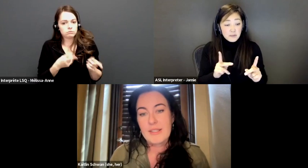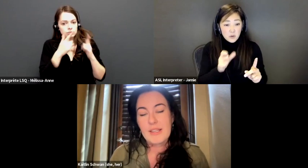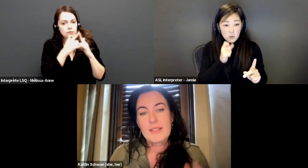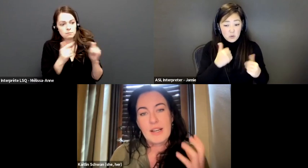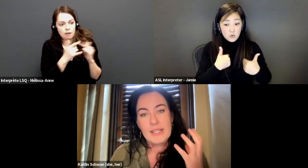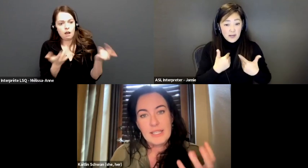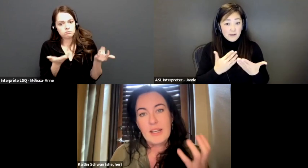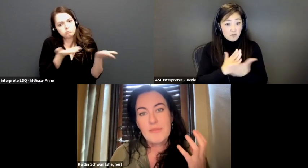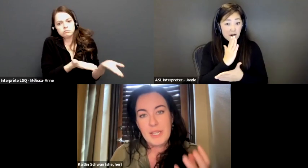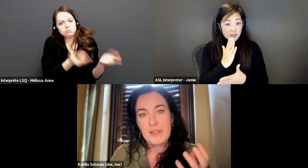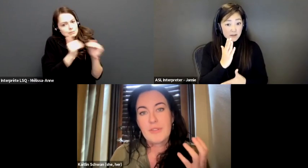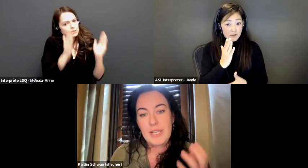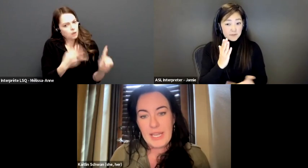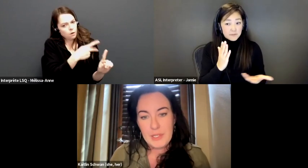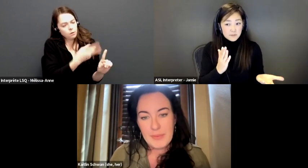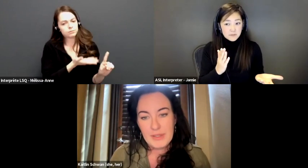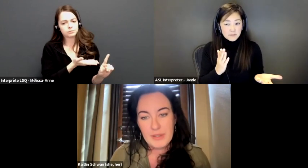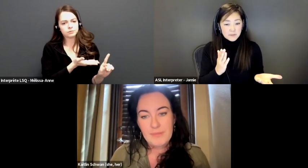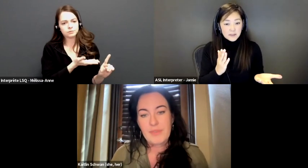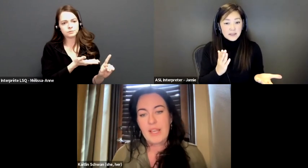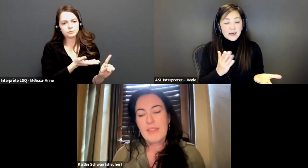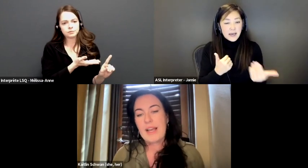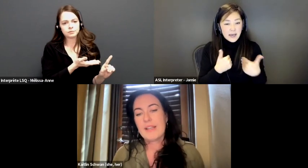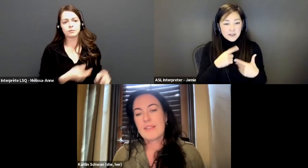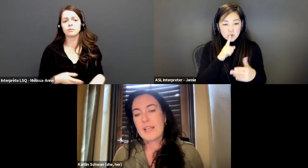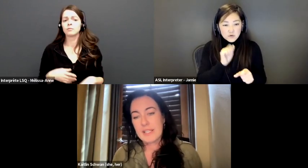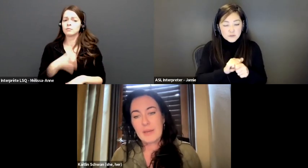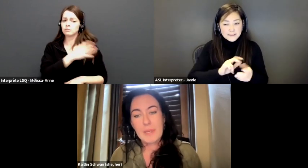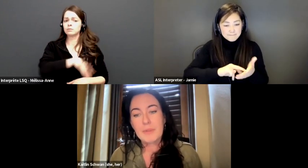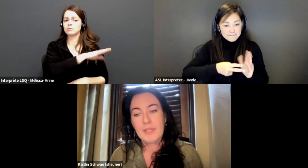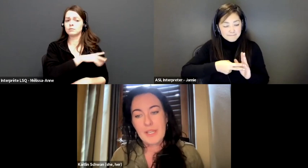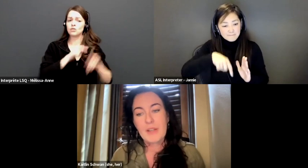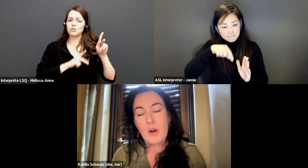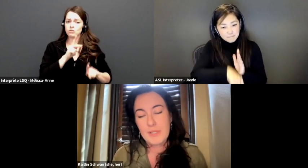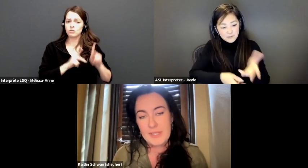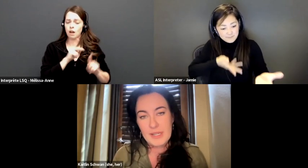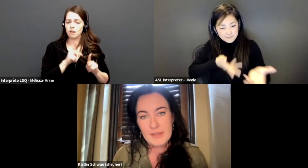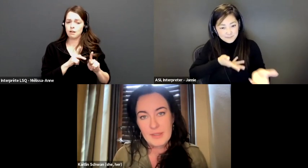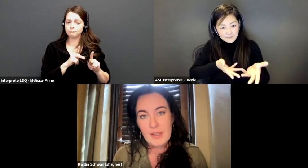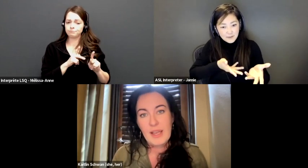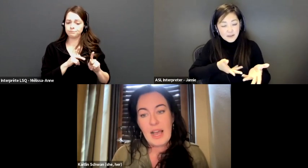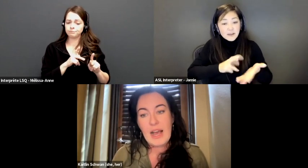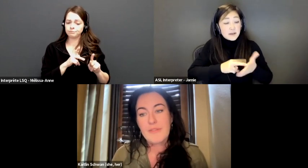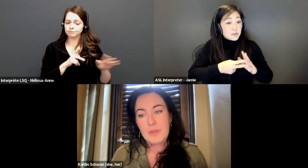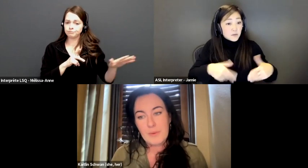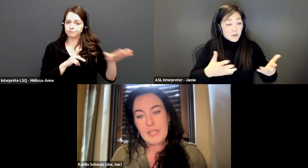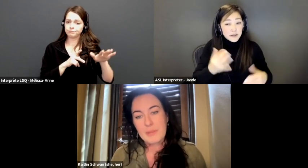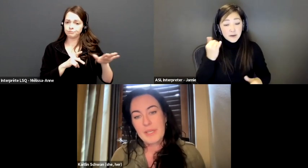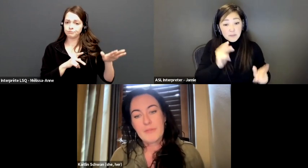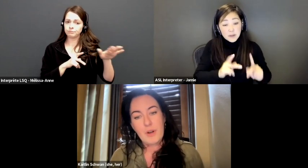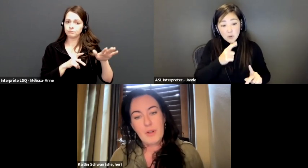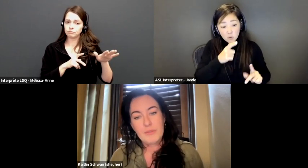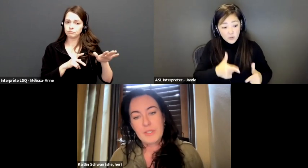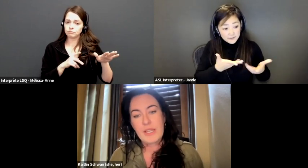is this idea of meaningful engagement. And that is the idea that people living in homelessness have the right